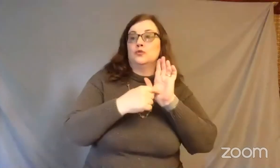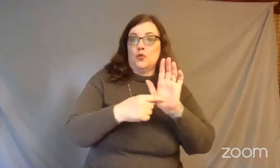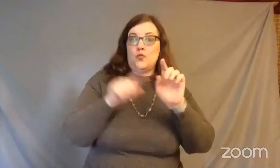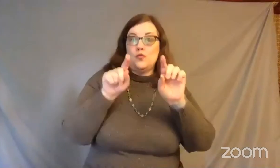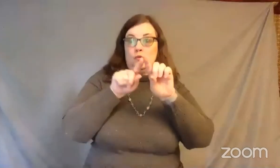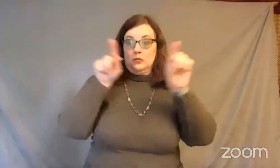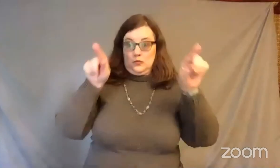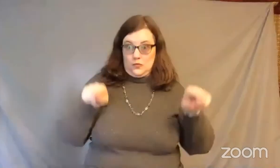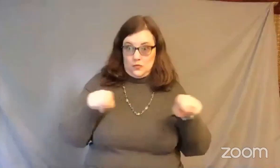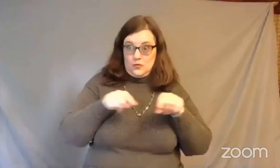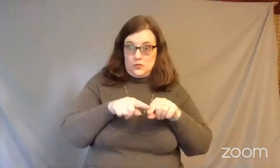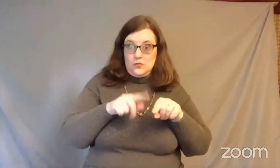looked at varieties of pointing.